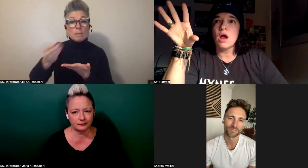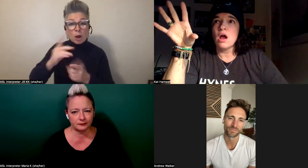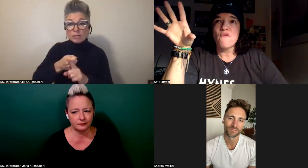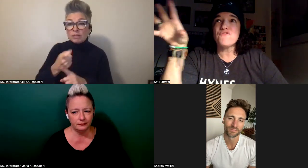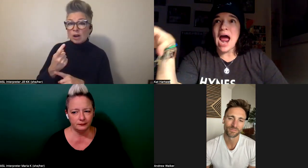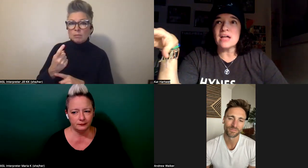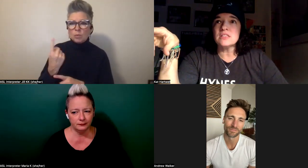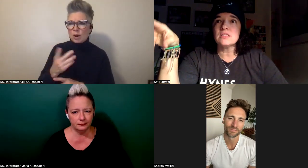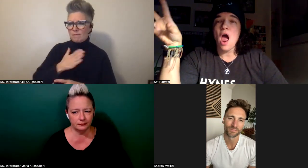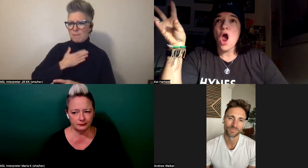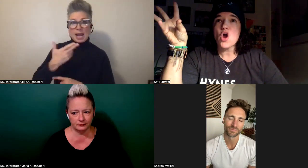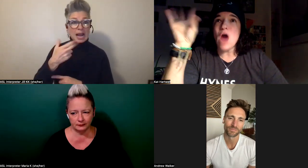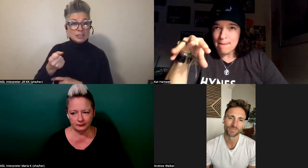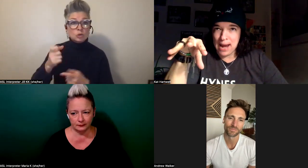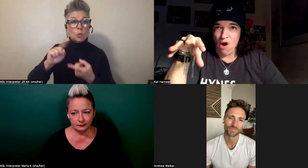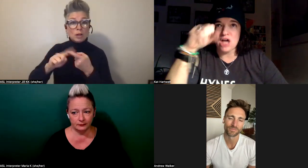school